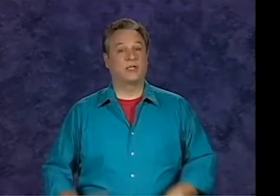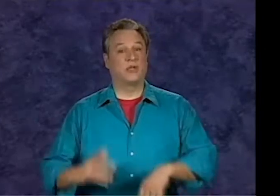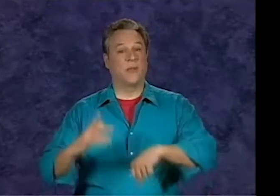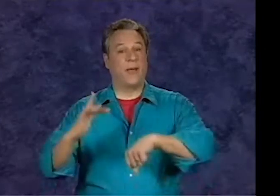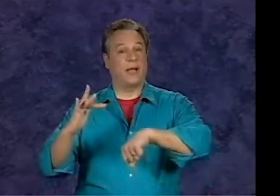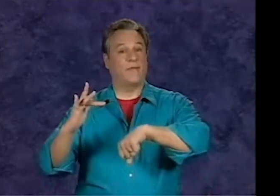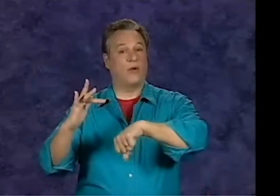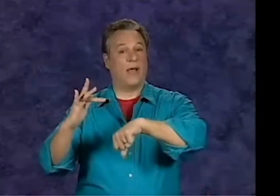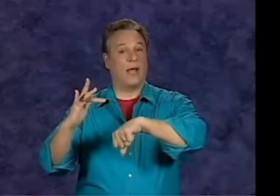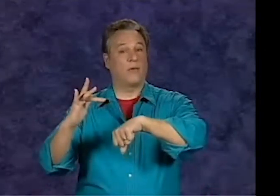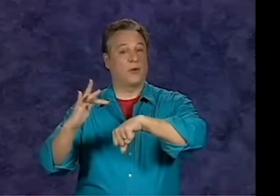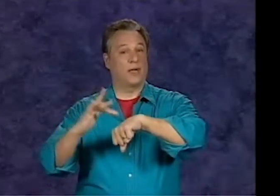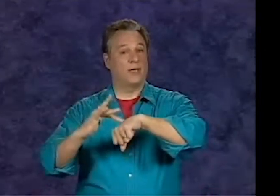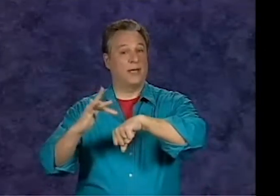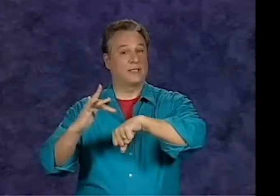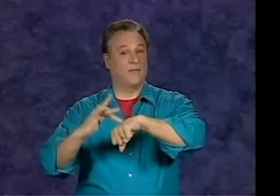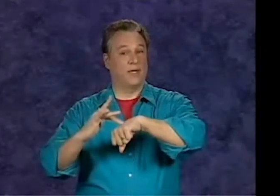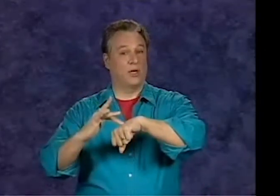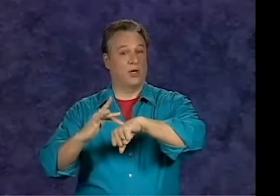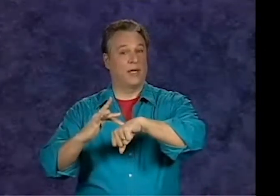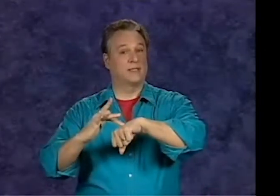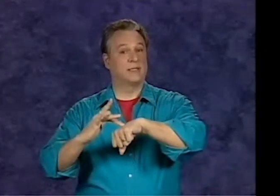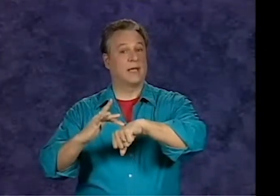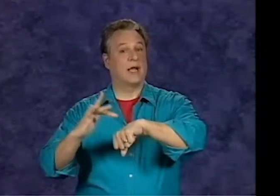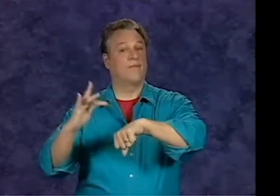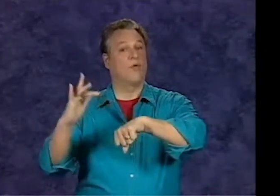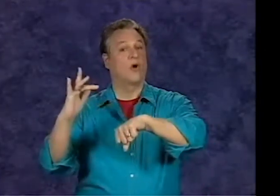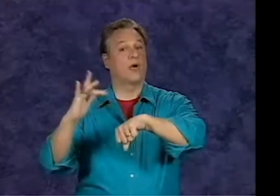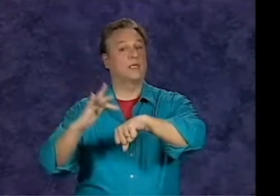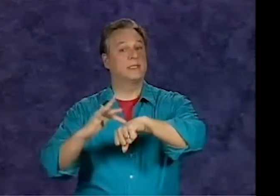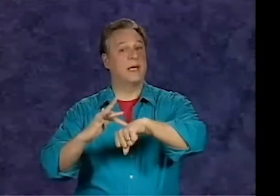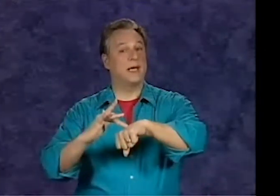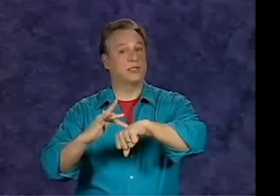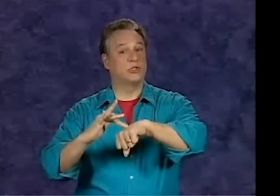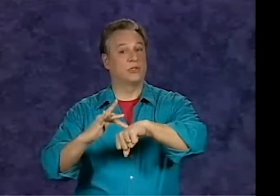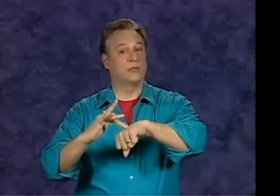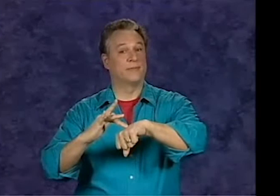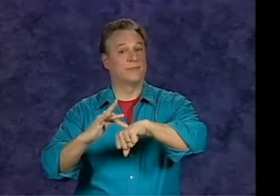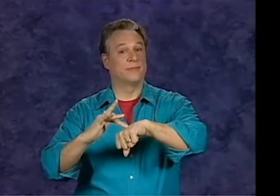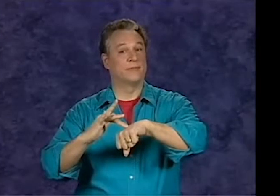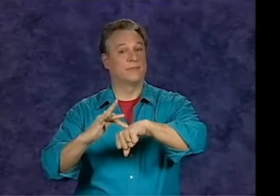Touching the back of your hand with your index finger is a sign for touch.